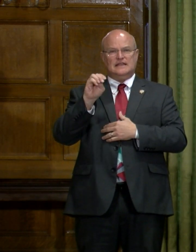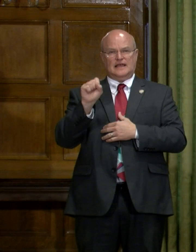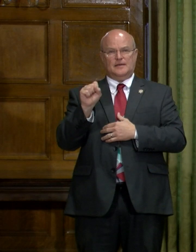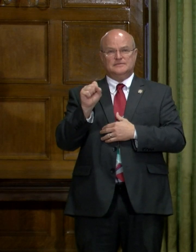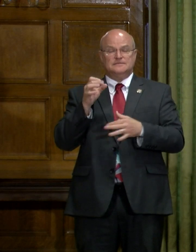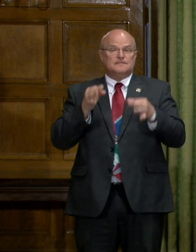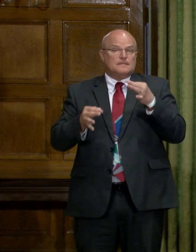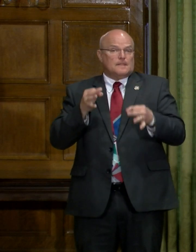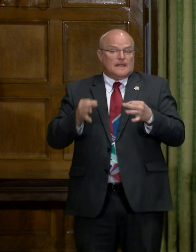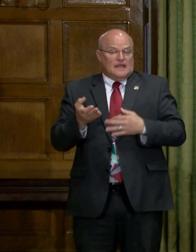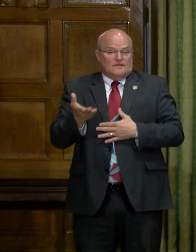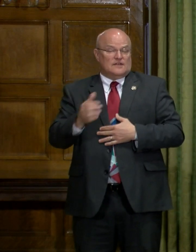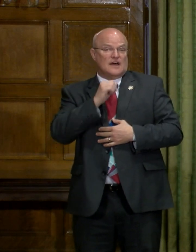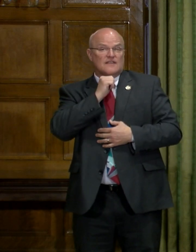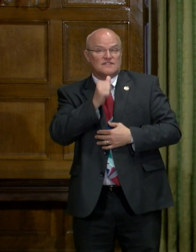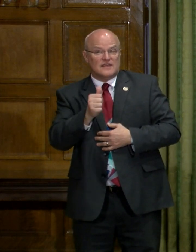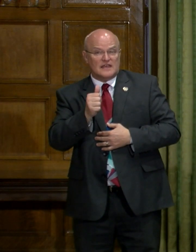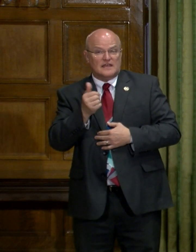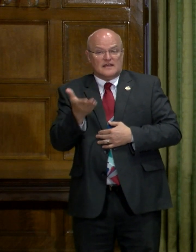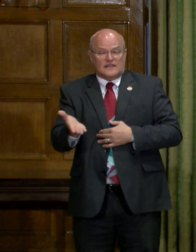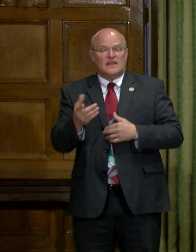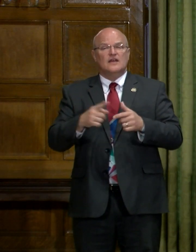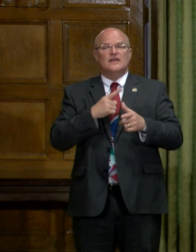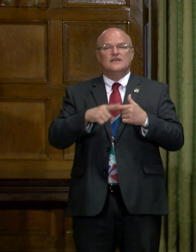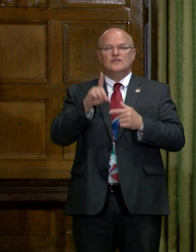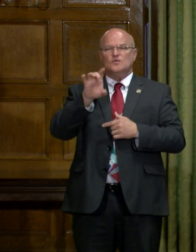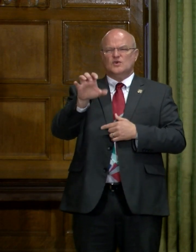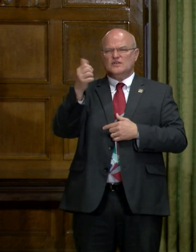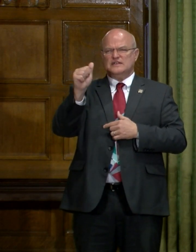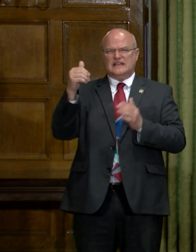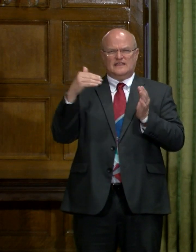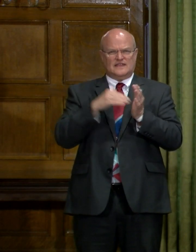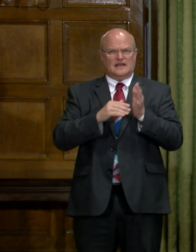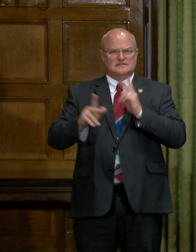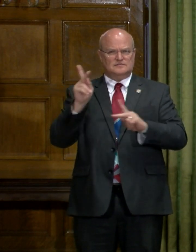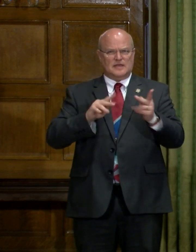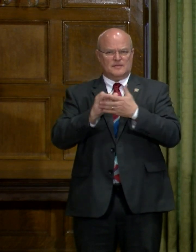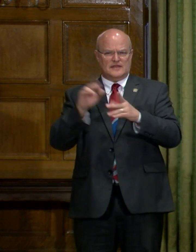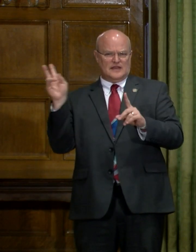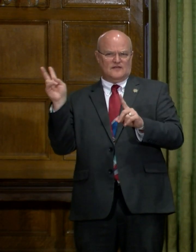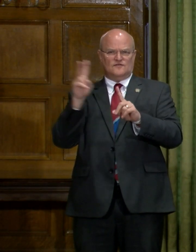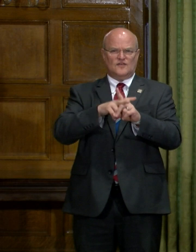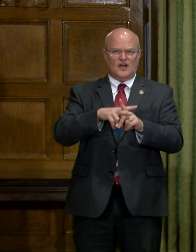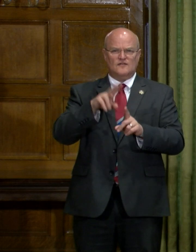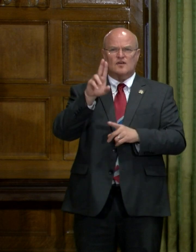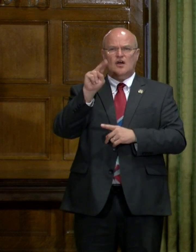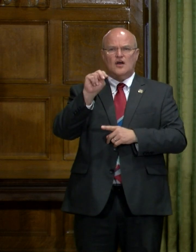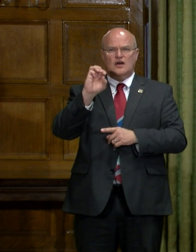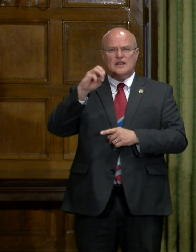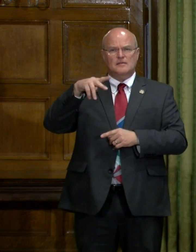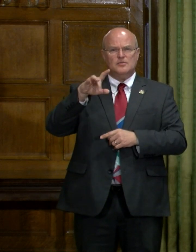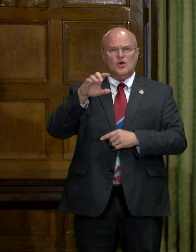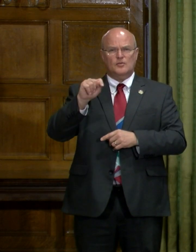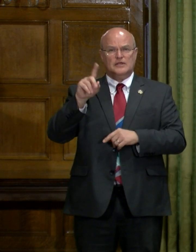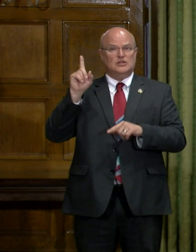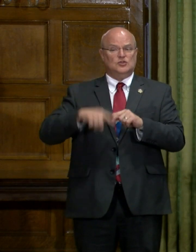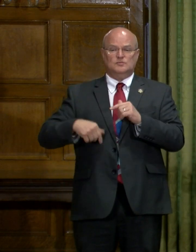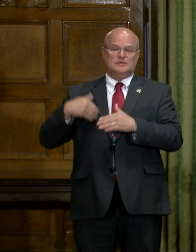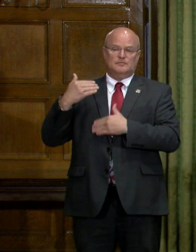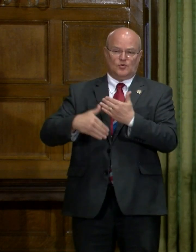then the 110,000 that have filed for unemployment claims could not be processed. And so they